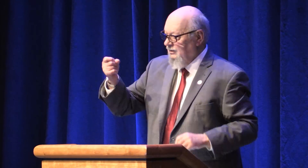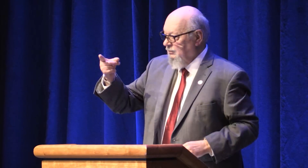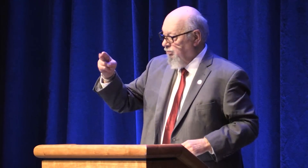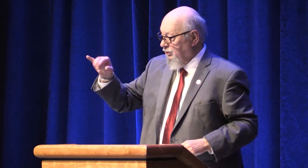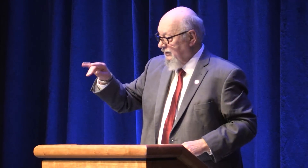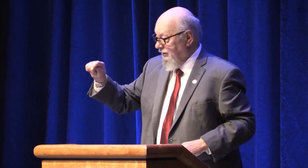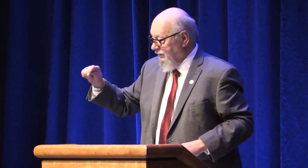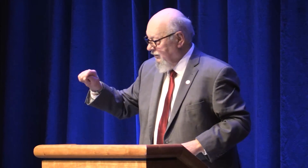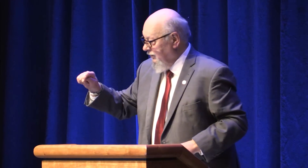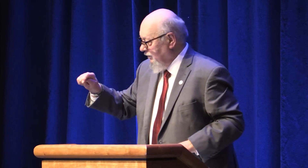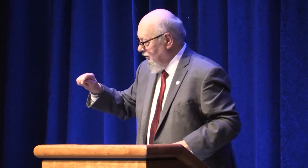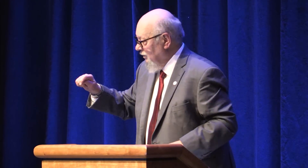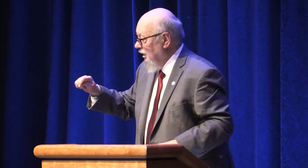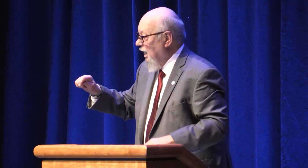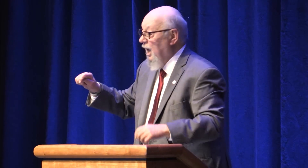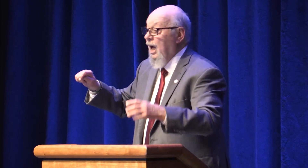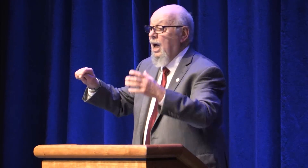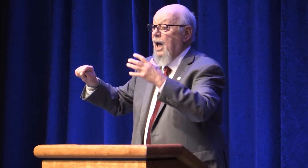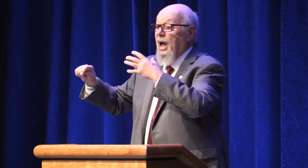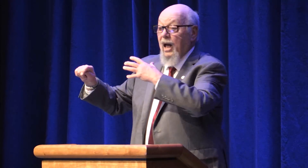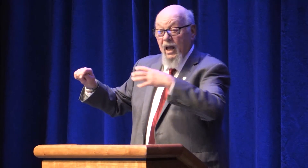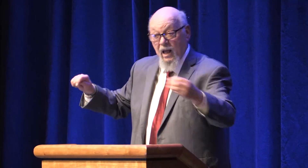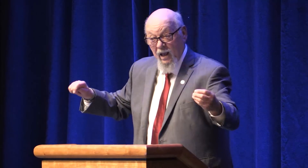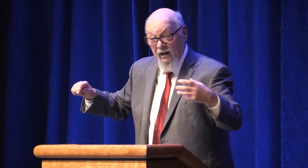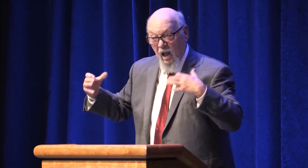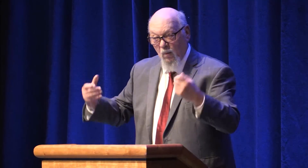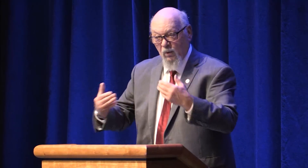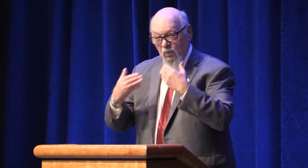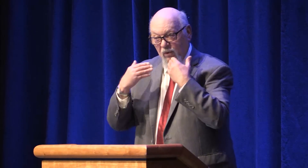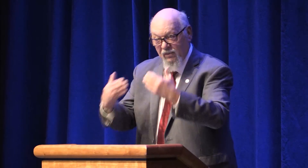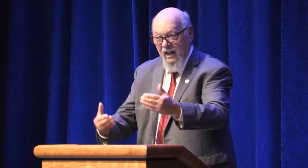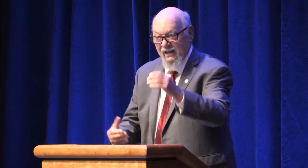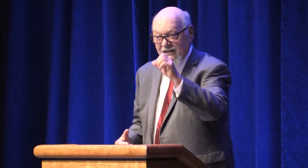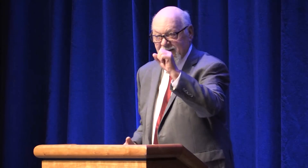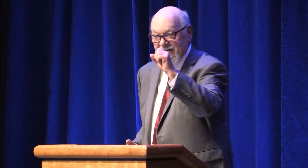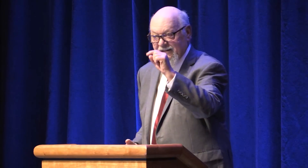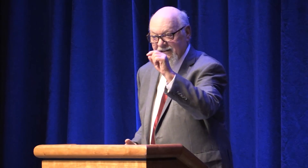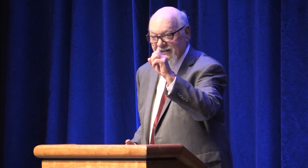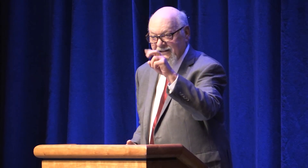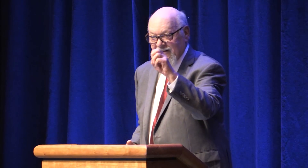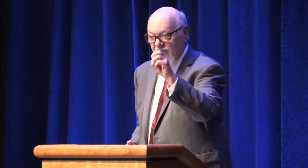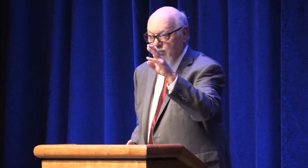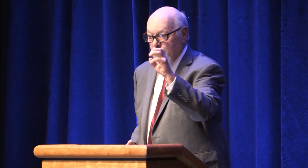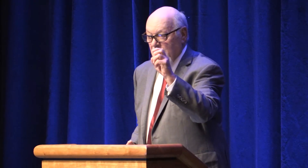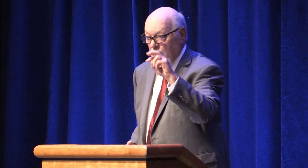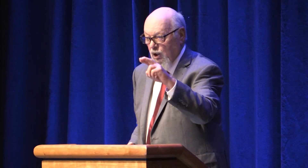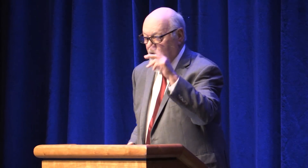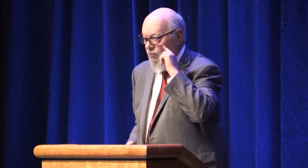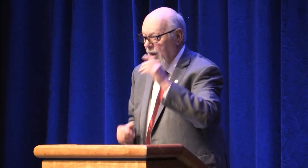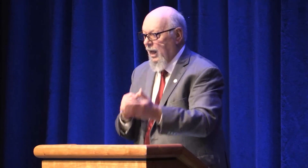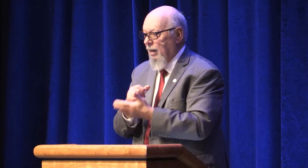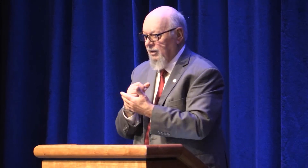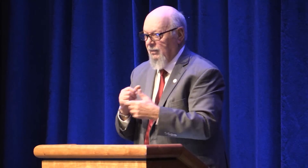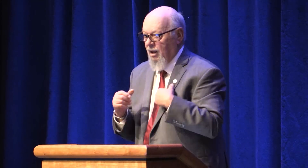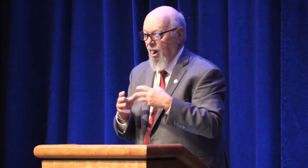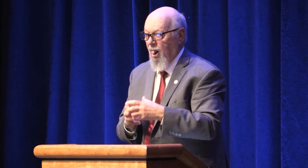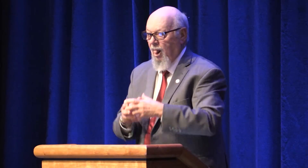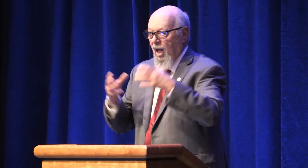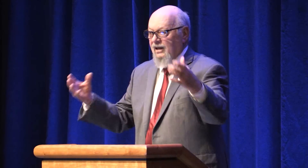again, and to thank you to Sprint for making this possible. And I also especially want to thank Steve Brenner